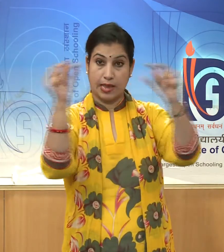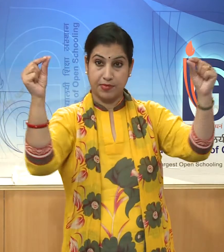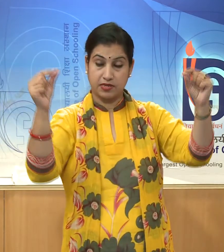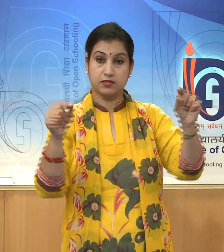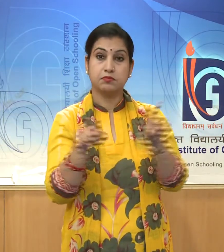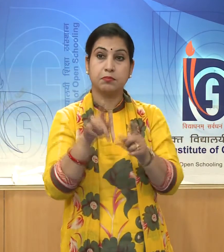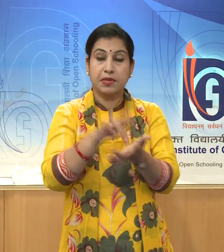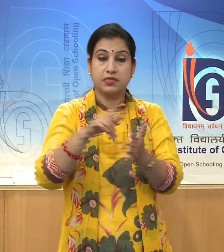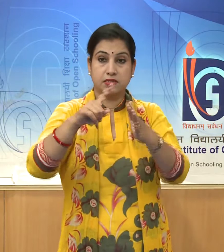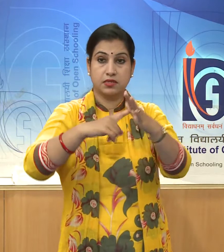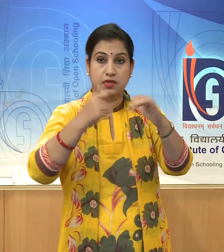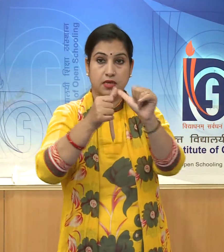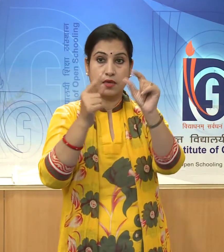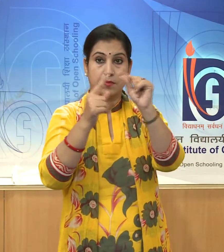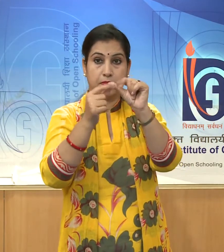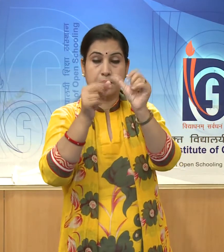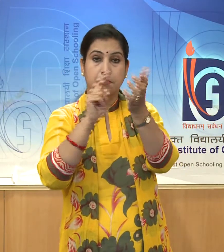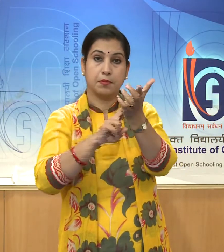bridge across the pond